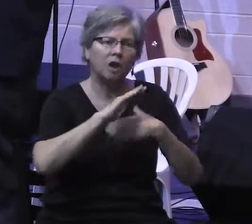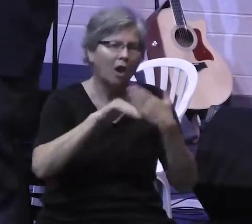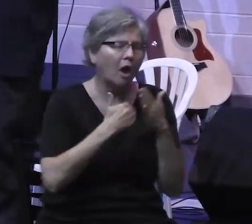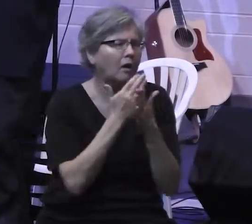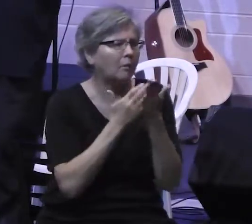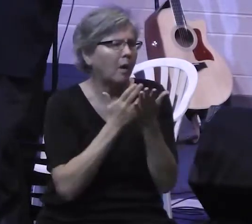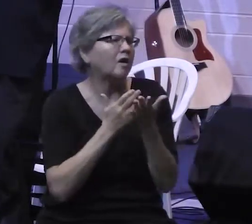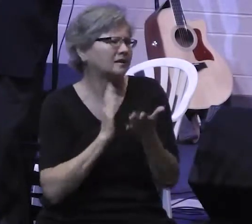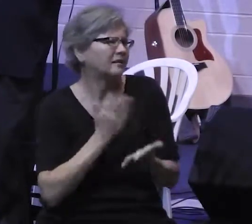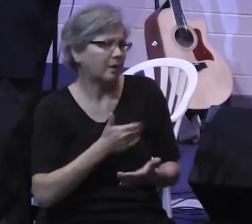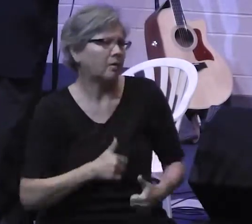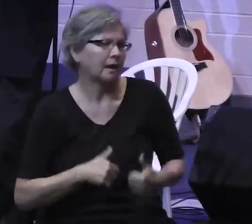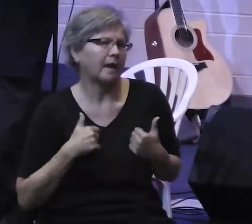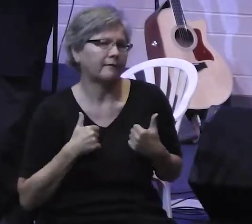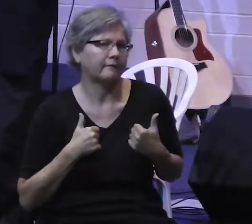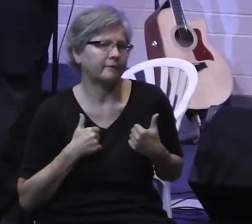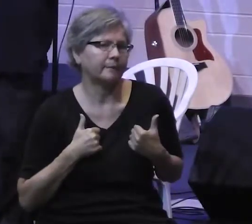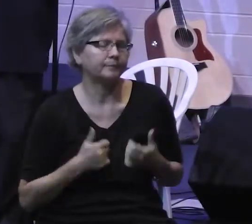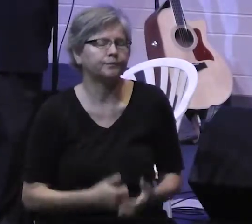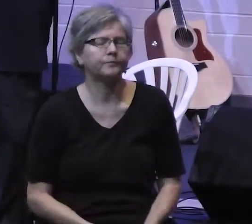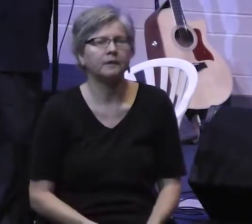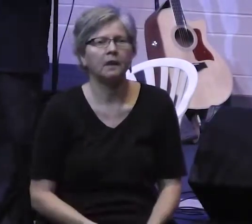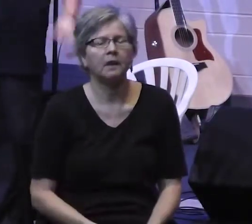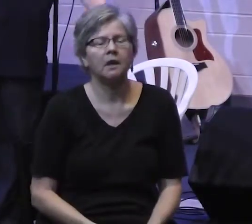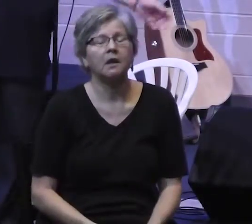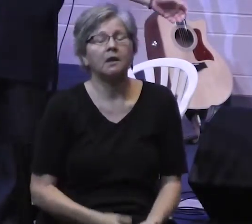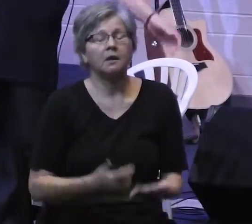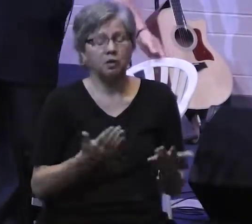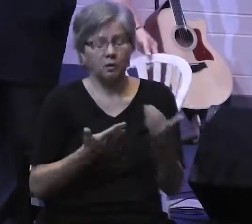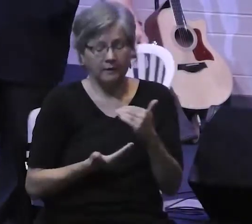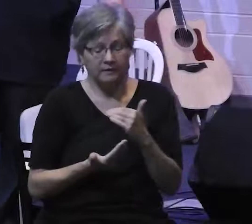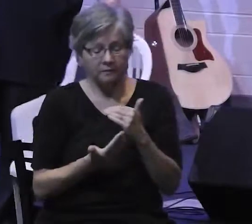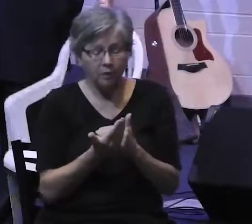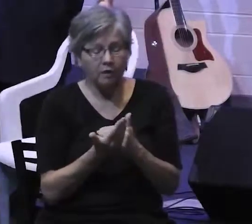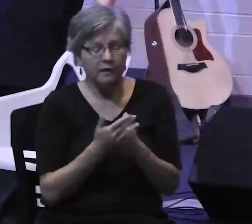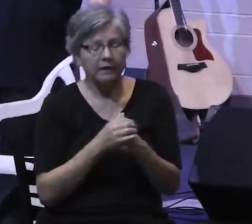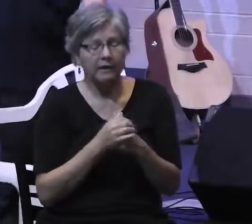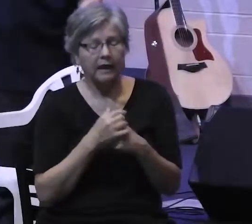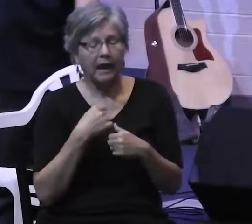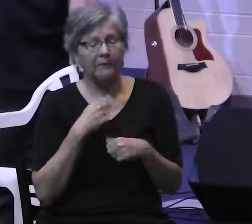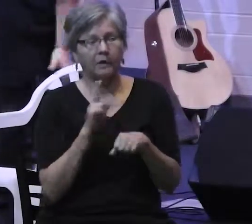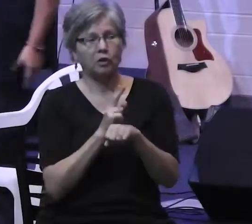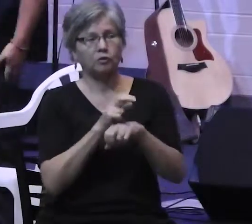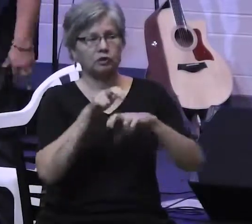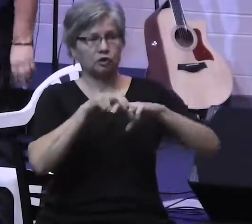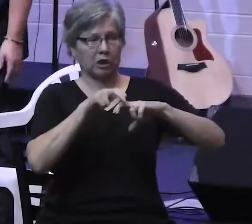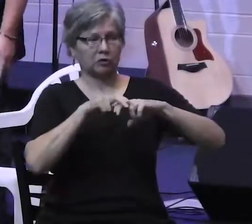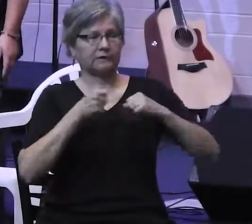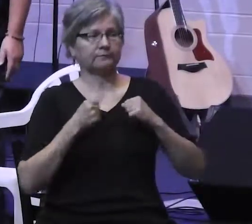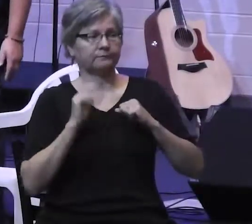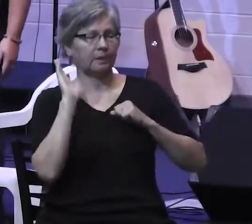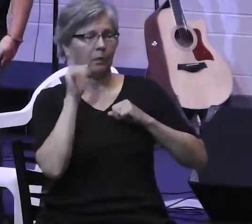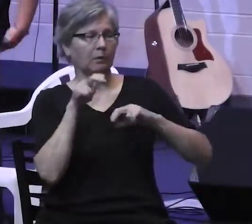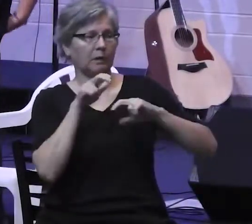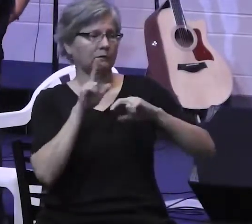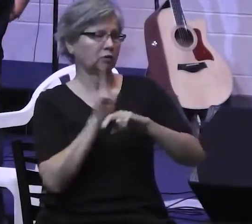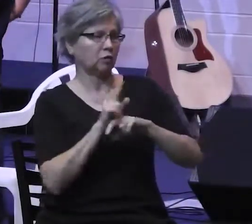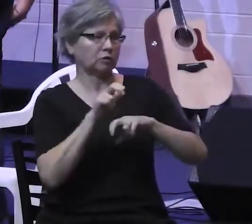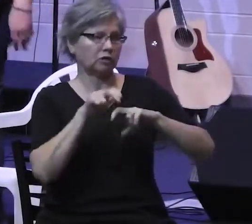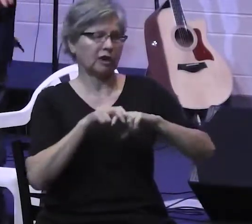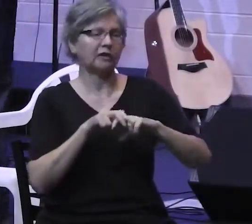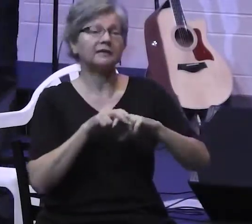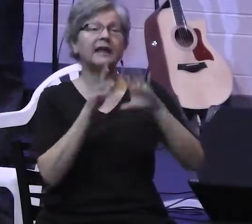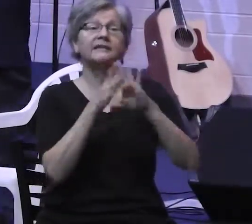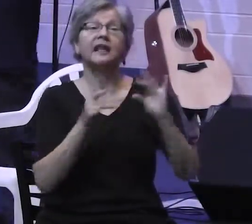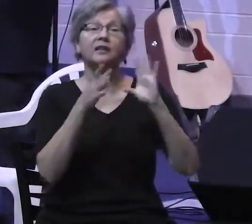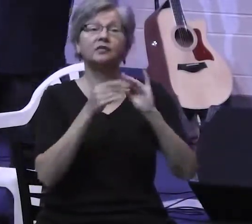lives. And I hope that I can make that clear. So this morning I want to start by using these chairs, and we're going to actually use these chairs the whole time, and we're going to tell the